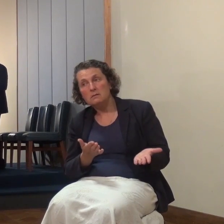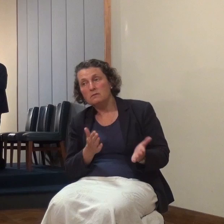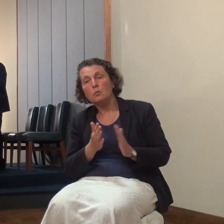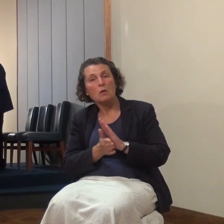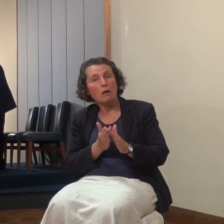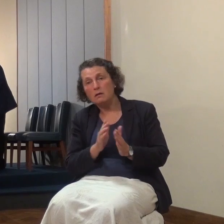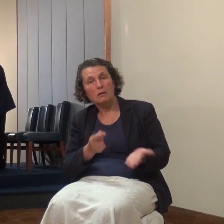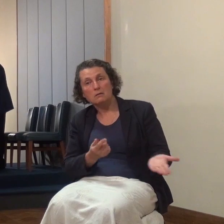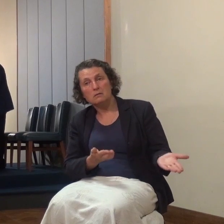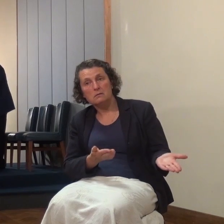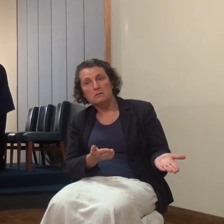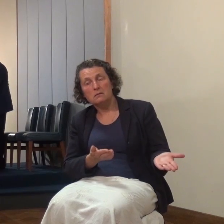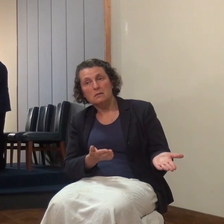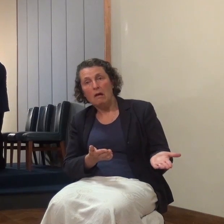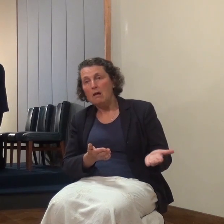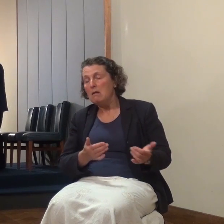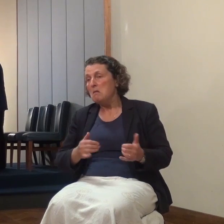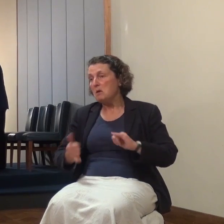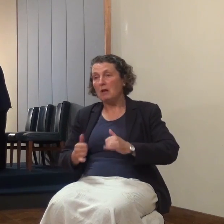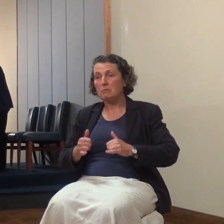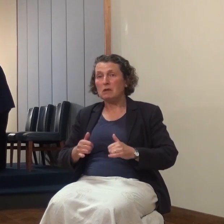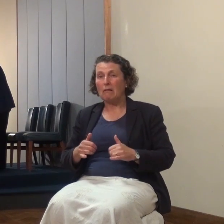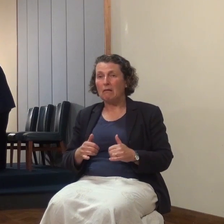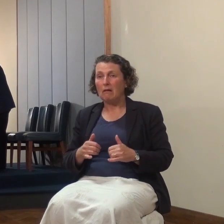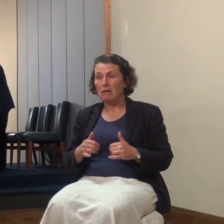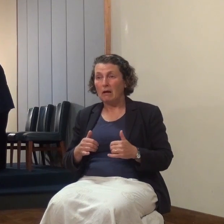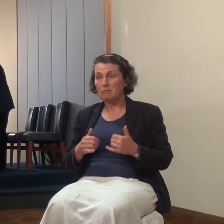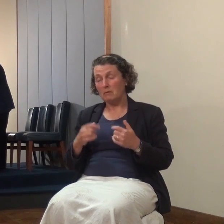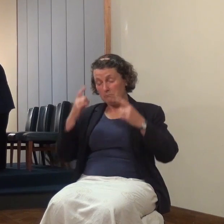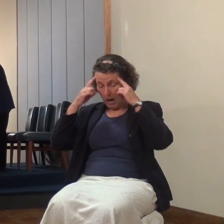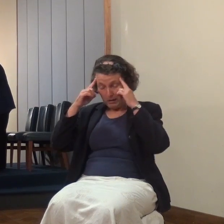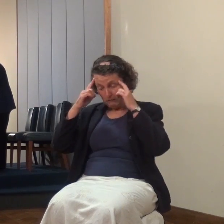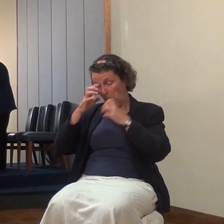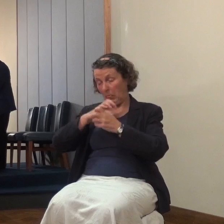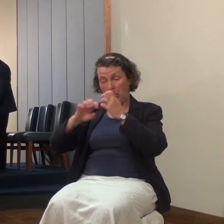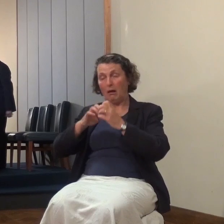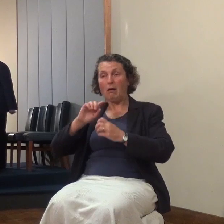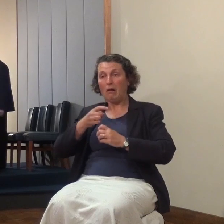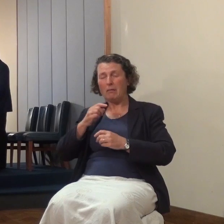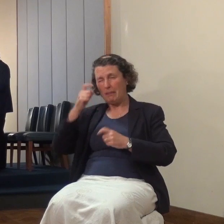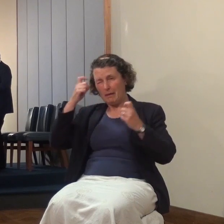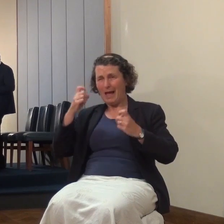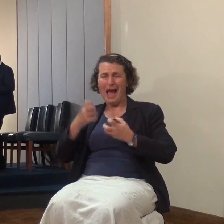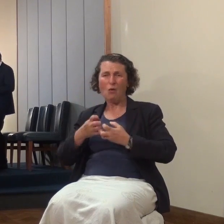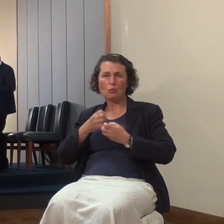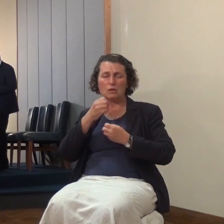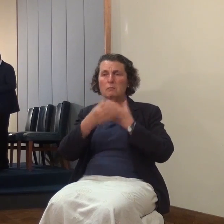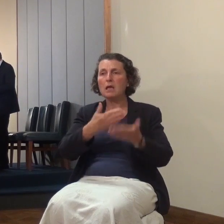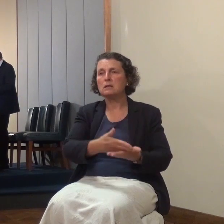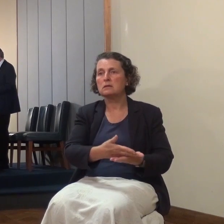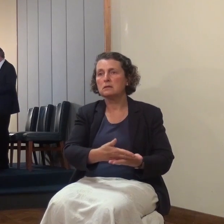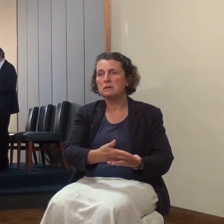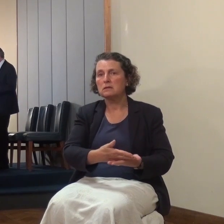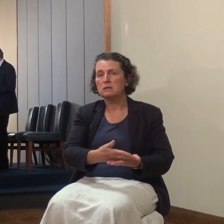don't feel like saying anything. We simply do not know what to say. We might have been brought very low, had steep